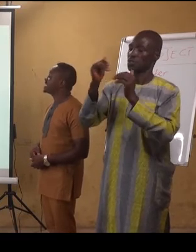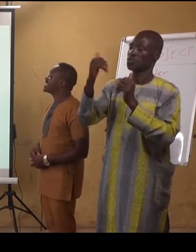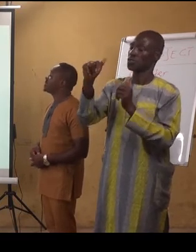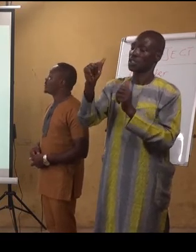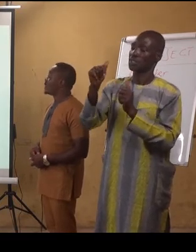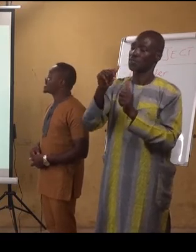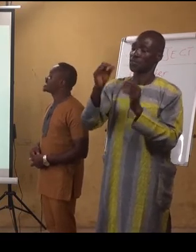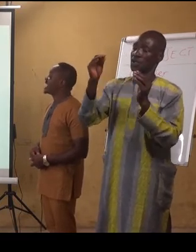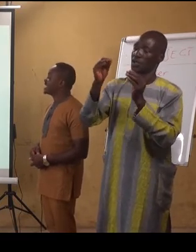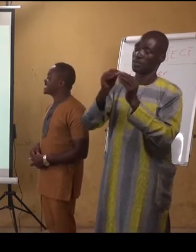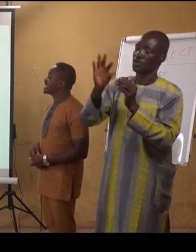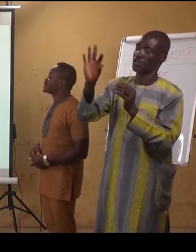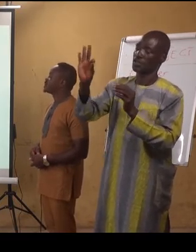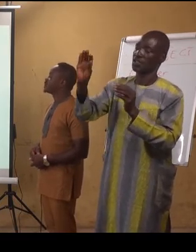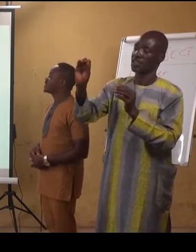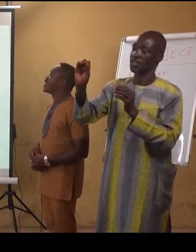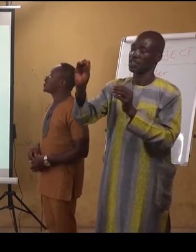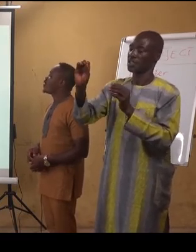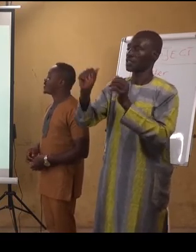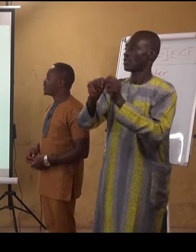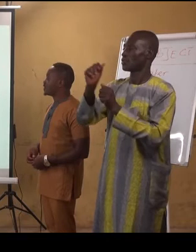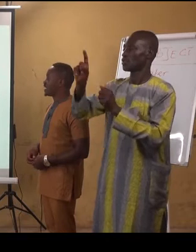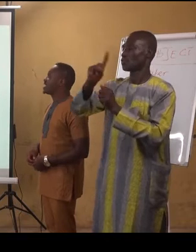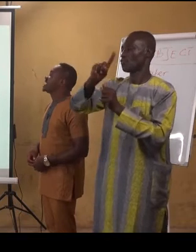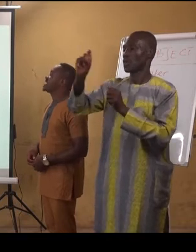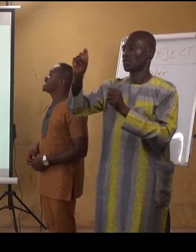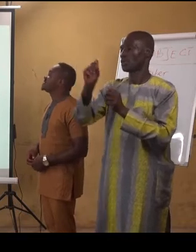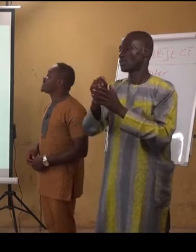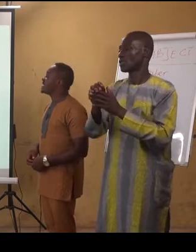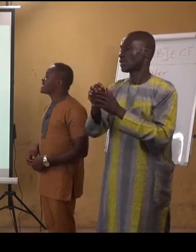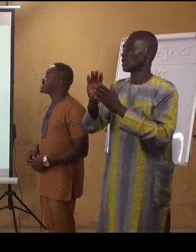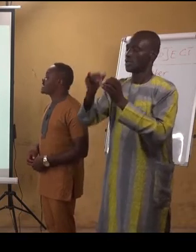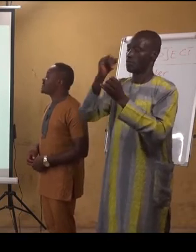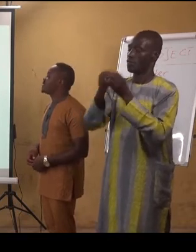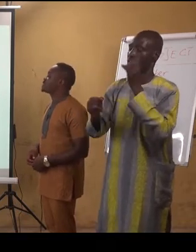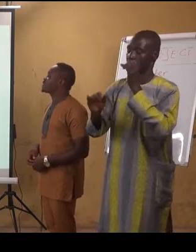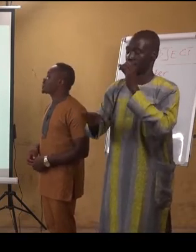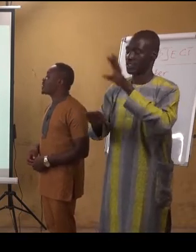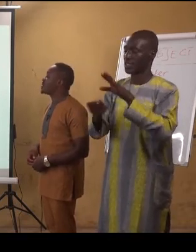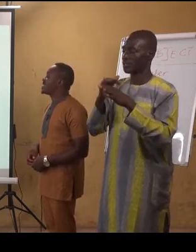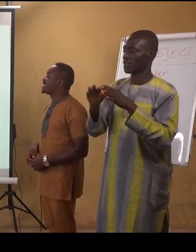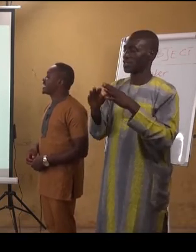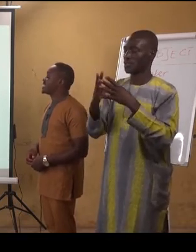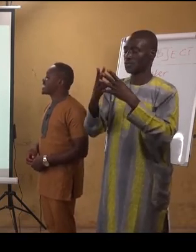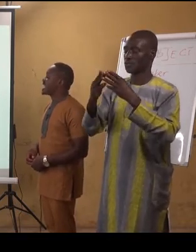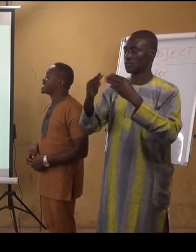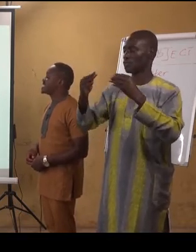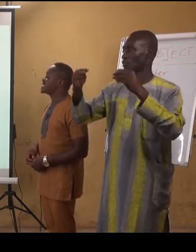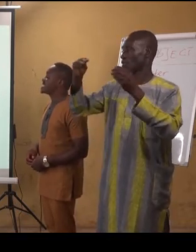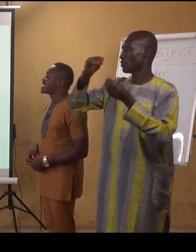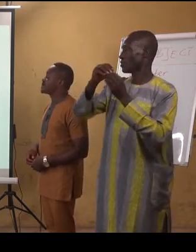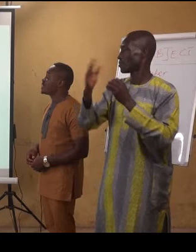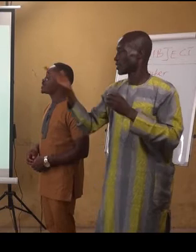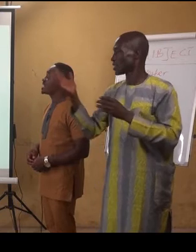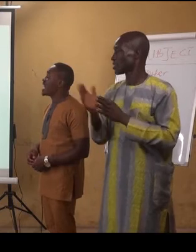10 plus 90, which is what? 100. Then the final step is to sum the entirety.